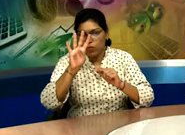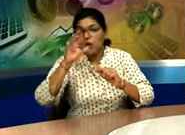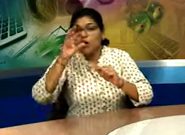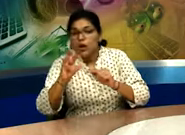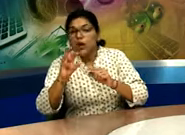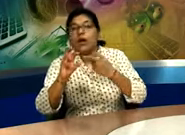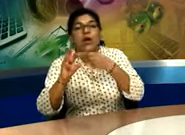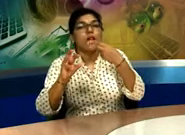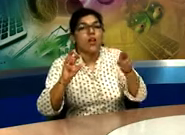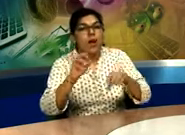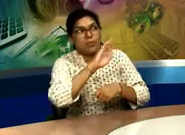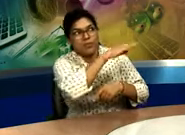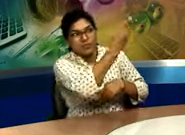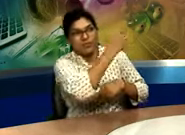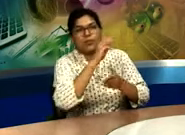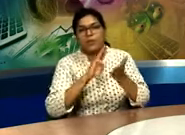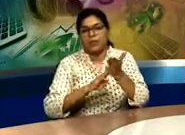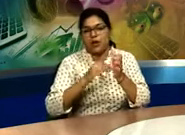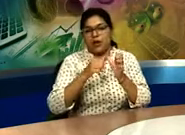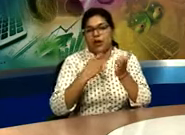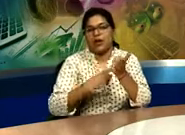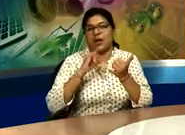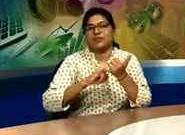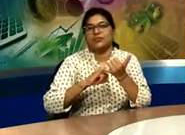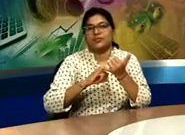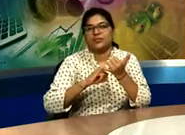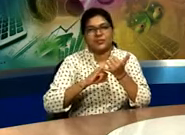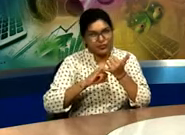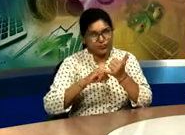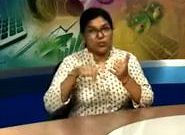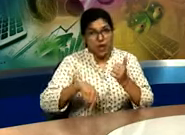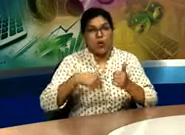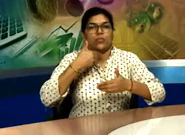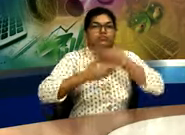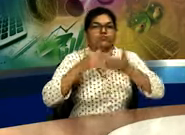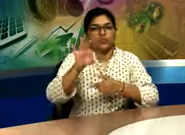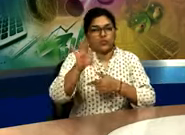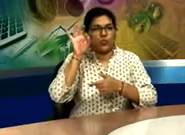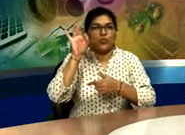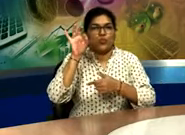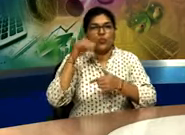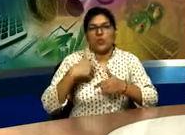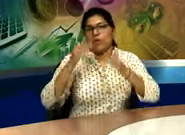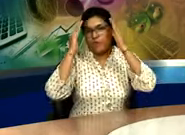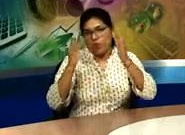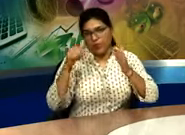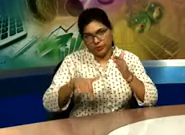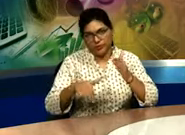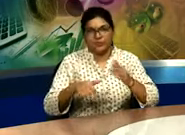which is on the screen, is Mars, which is next to Earth. And our comprehension is